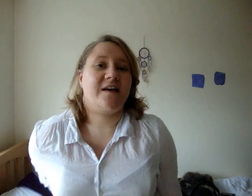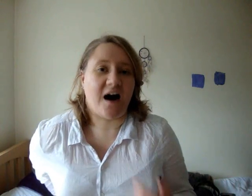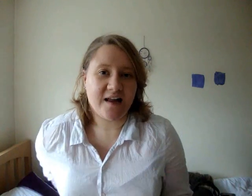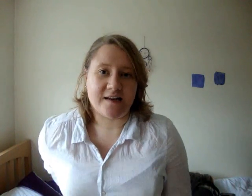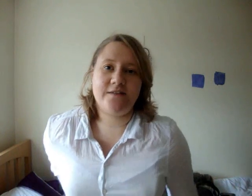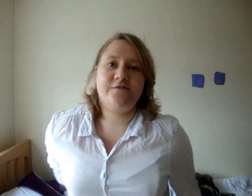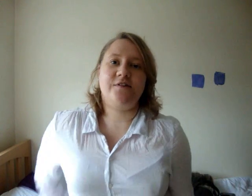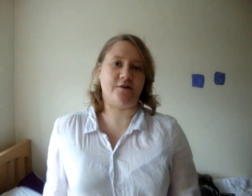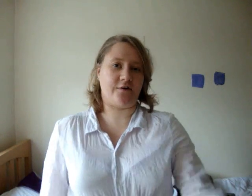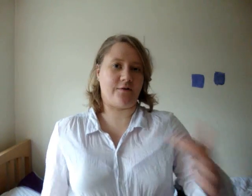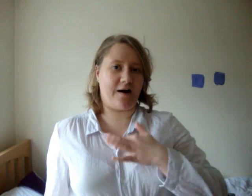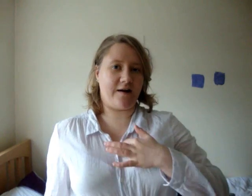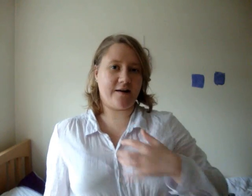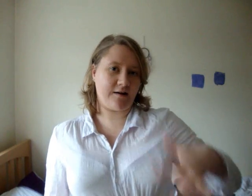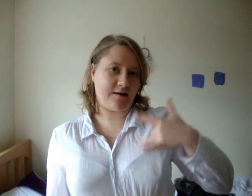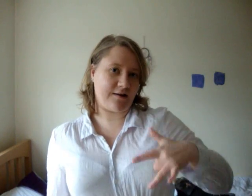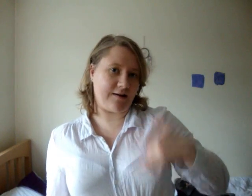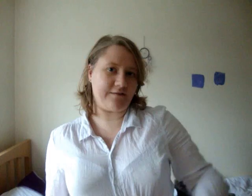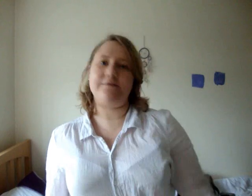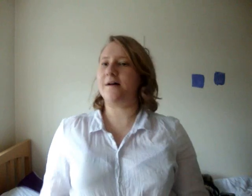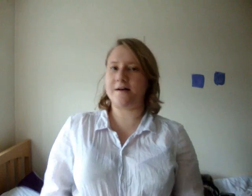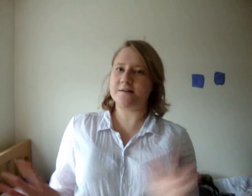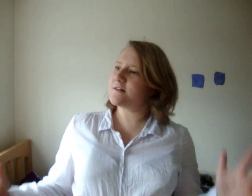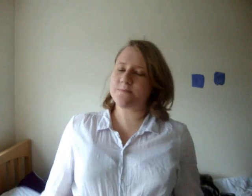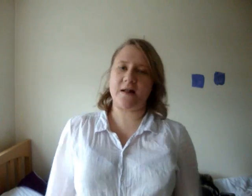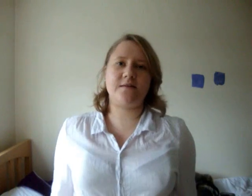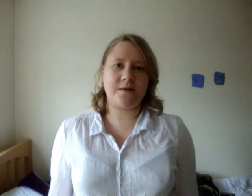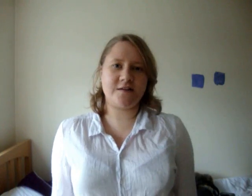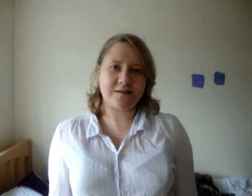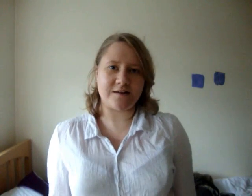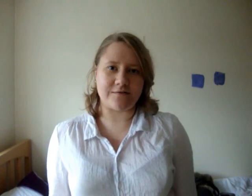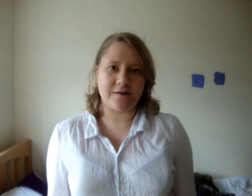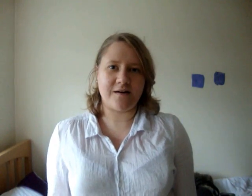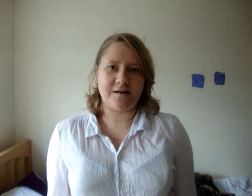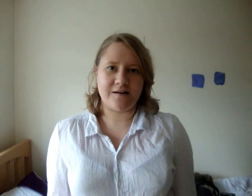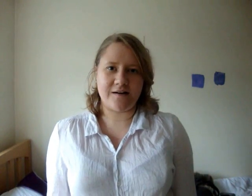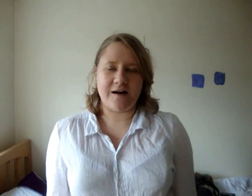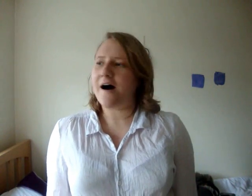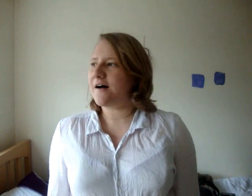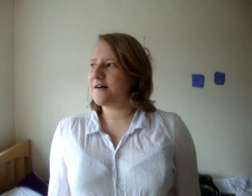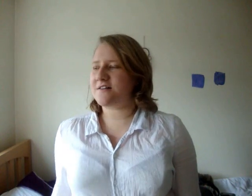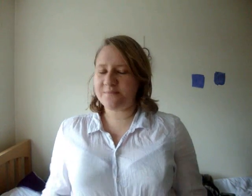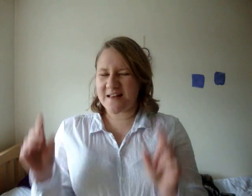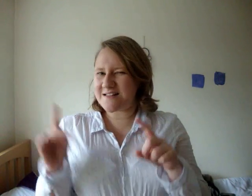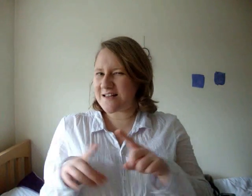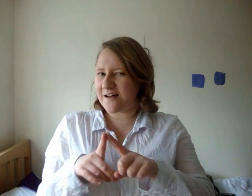say I live, you go I live and spell out the place you live. Some places